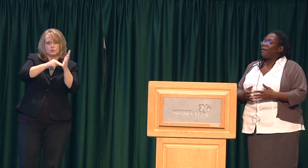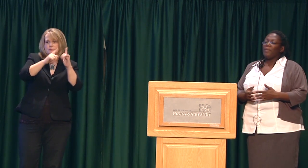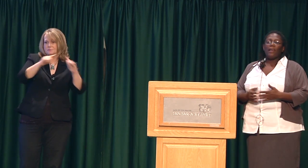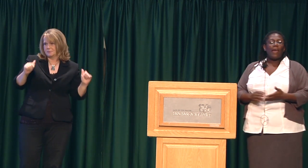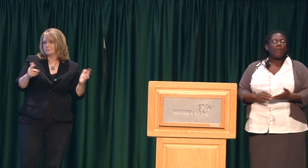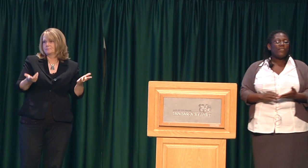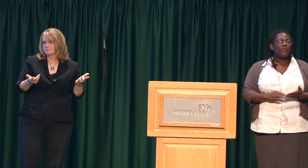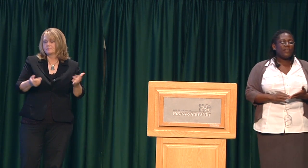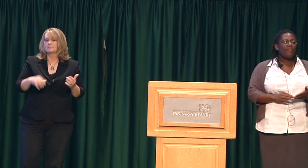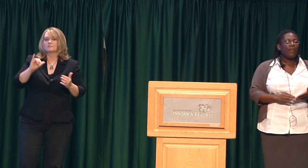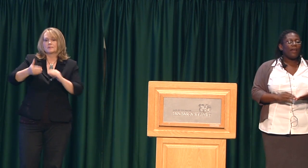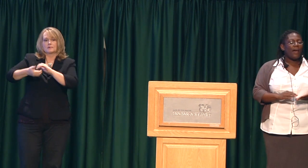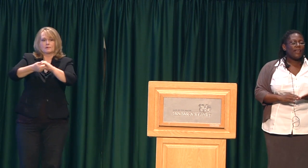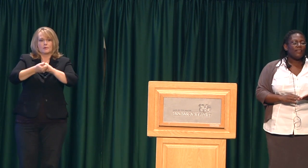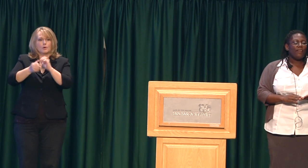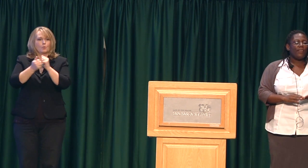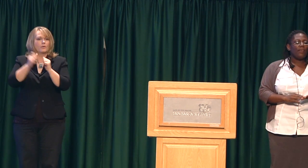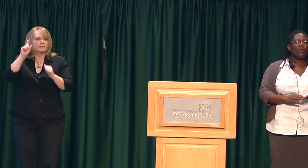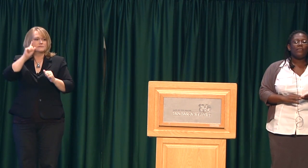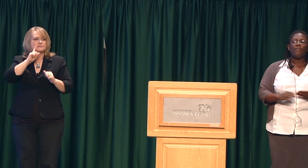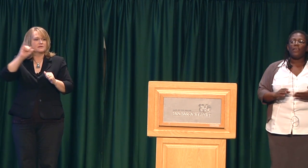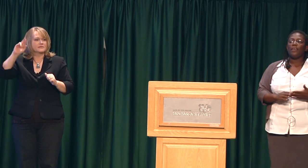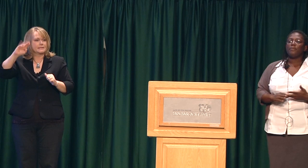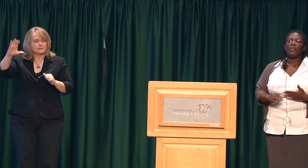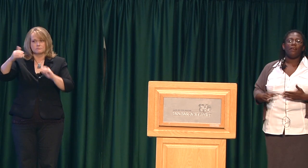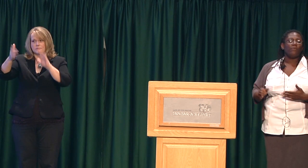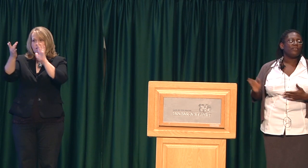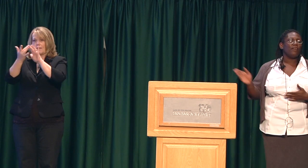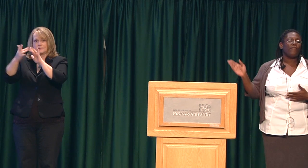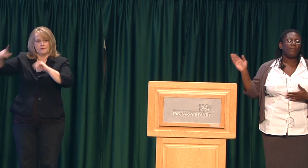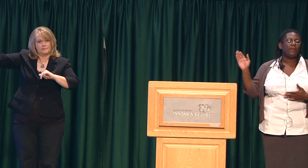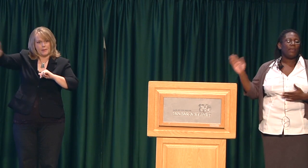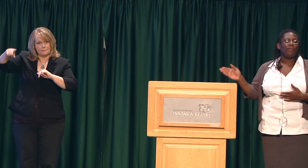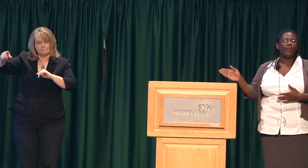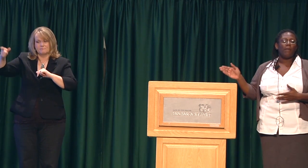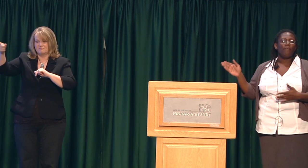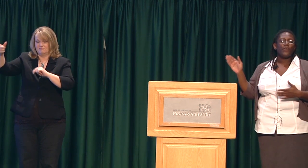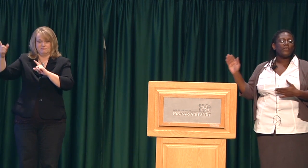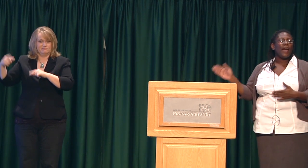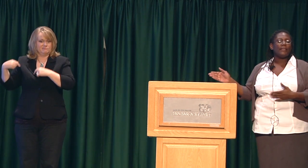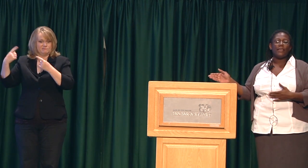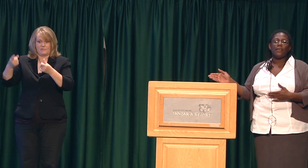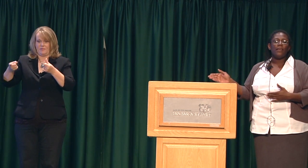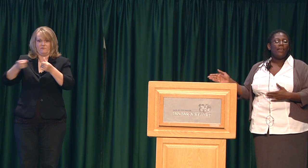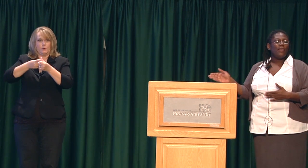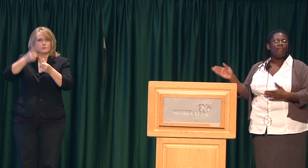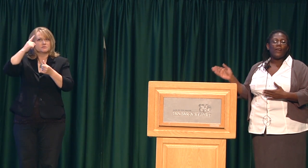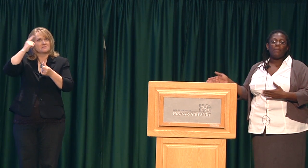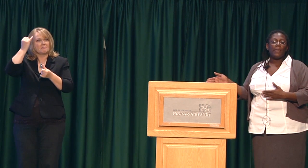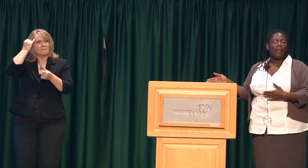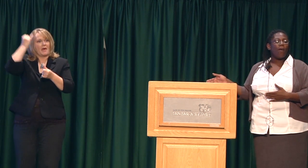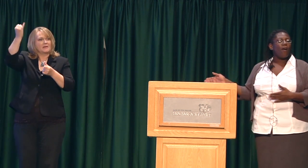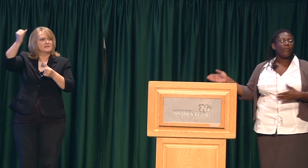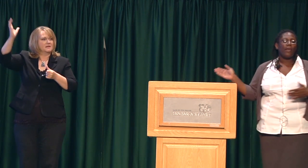And in collaboration with Deaf Inc., I contacted Deaf Inc., and really Deaf Inc. has been there, was there from the beginning, from my first idea in the